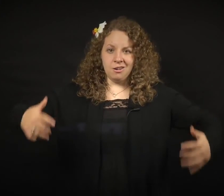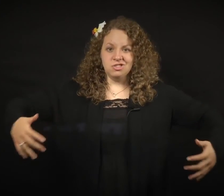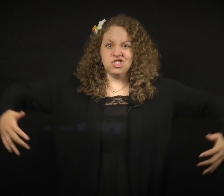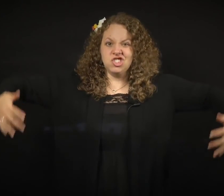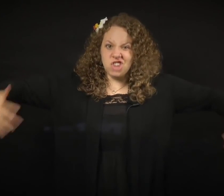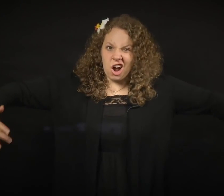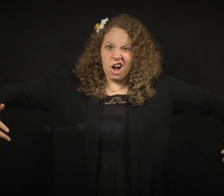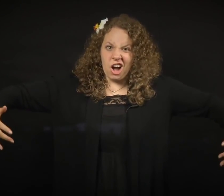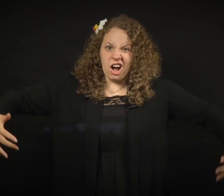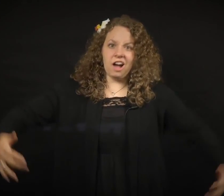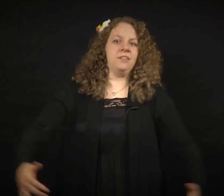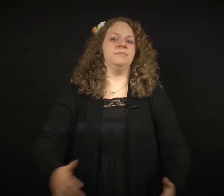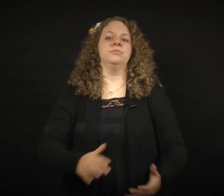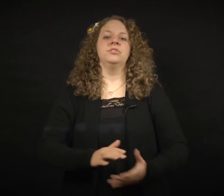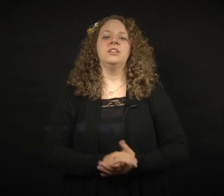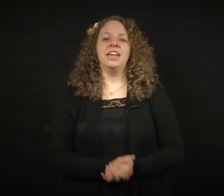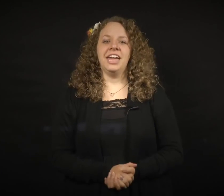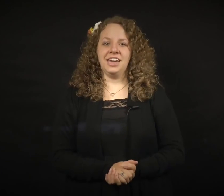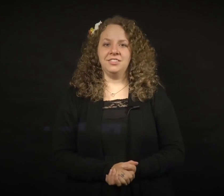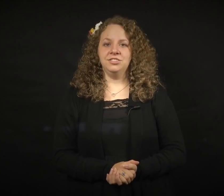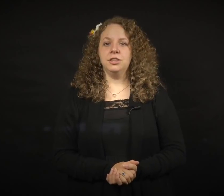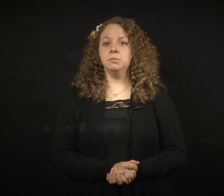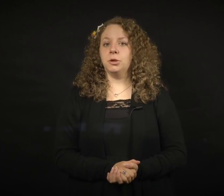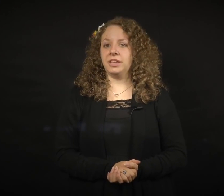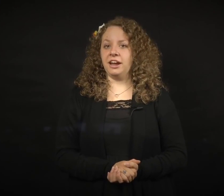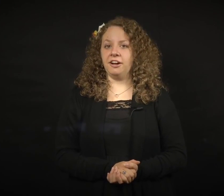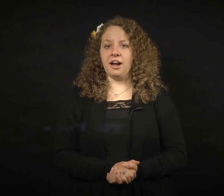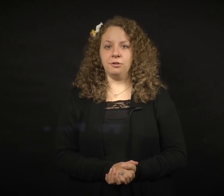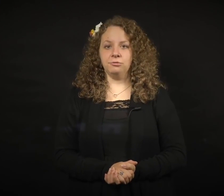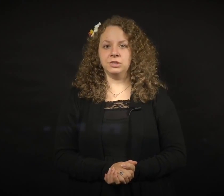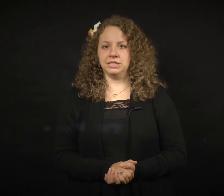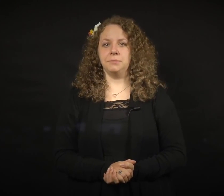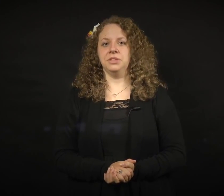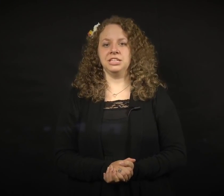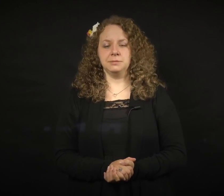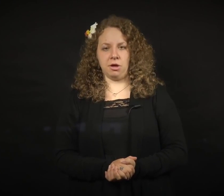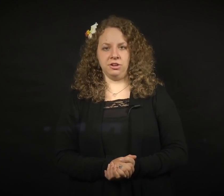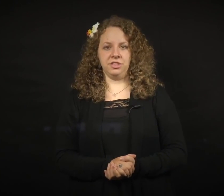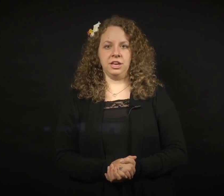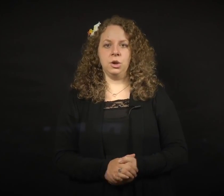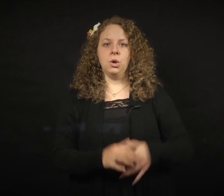Ch, and the blowing air out when something is small or thin.